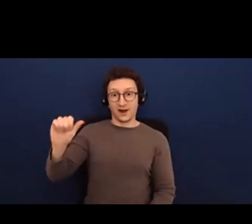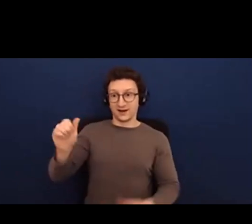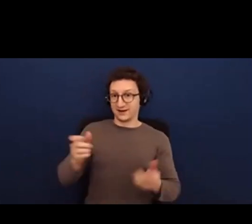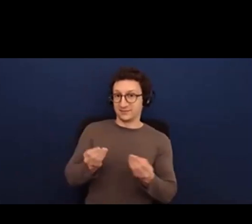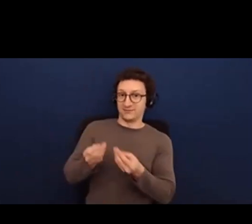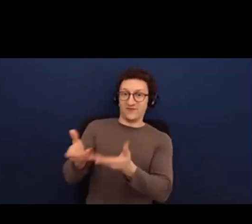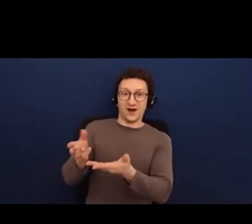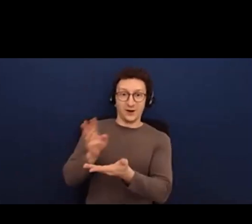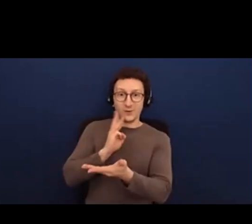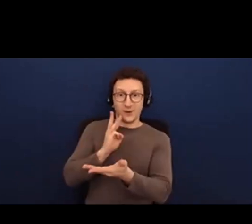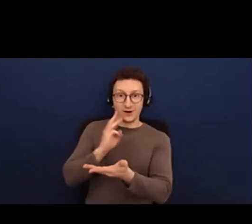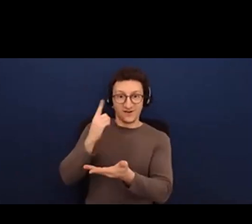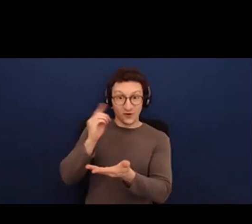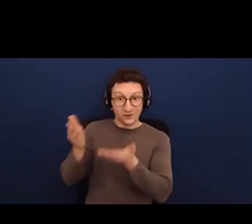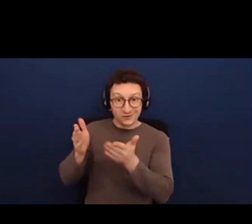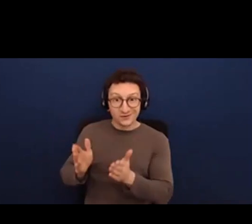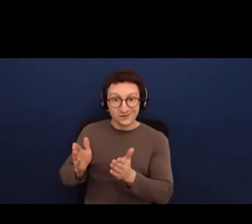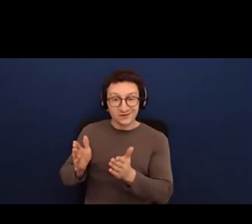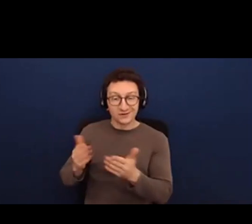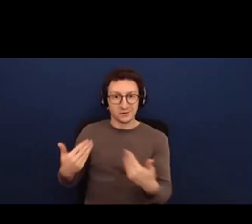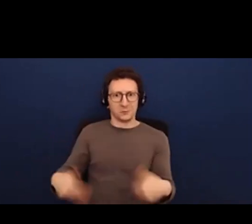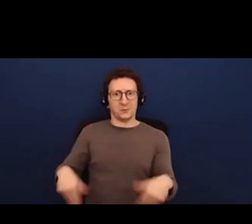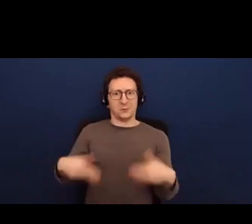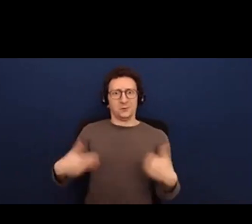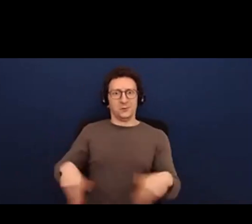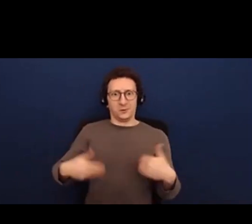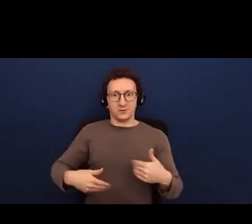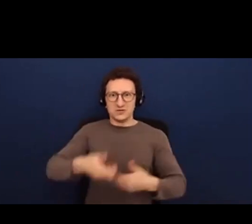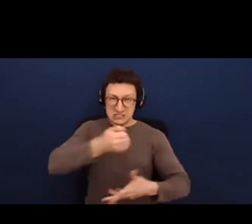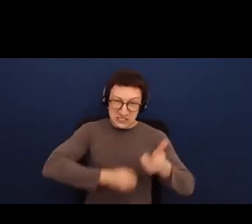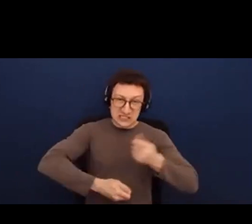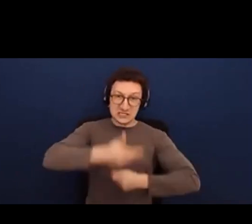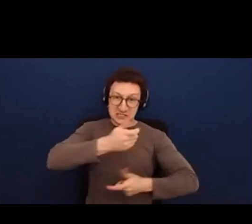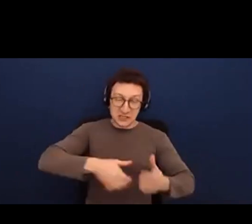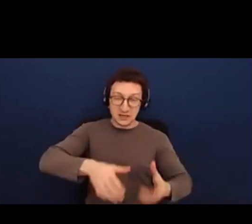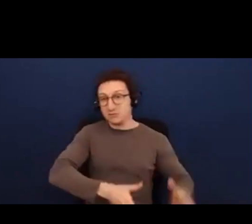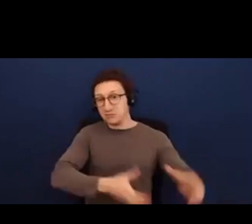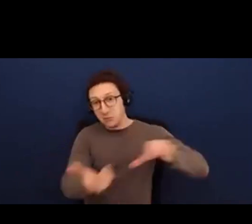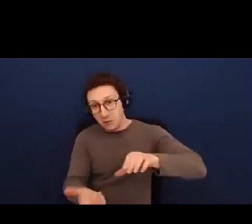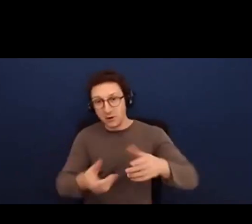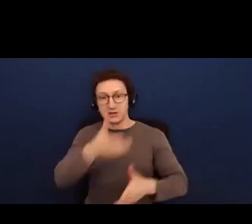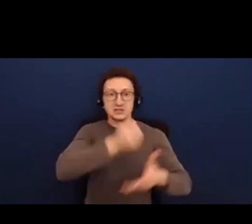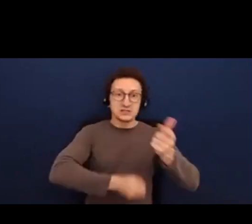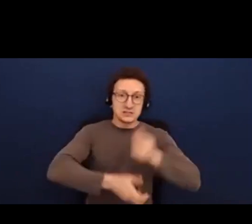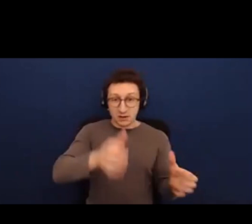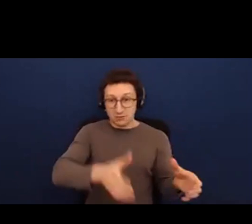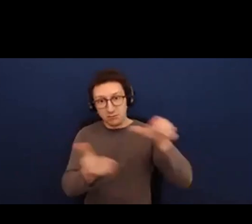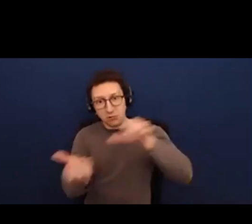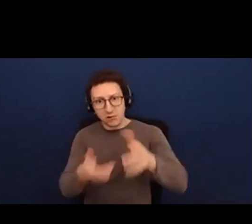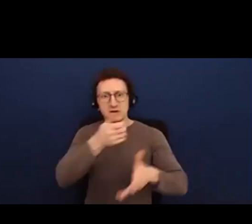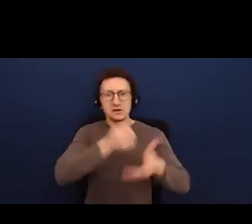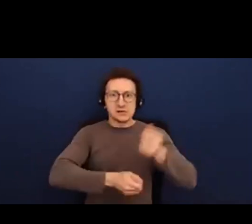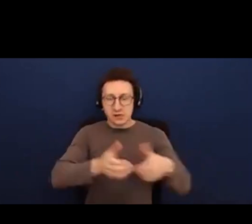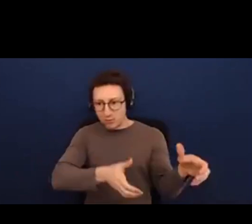Eliezer was a very great effort on her part. Now